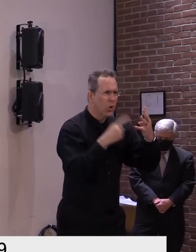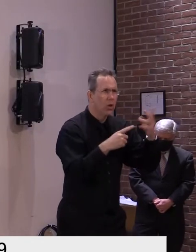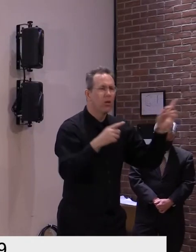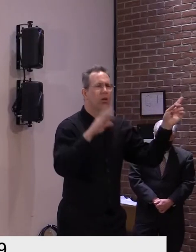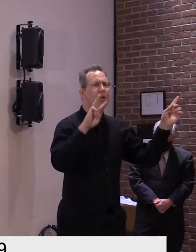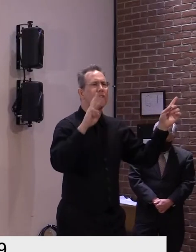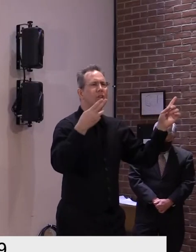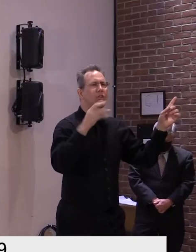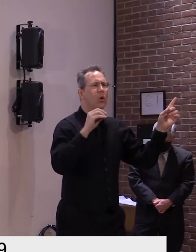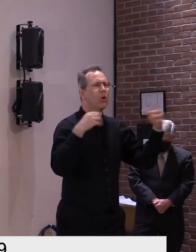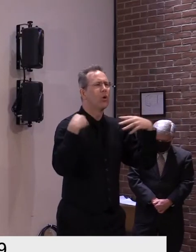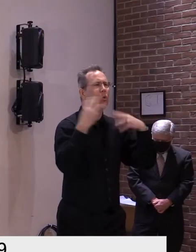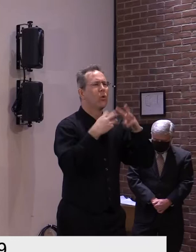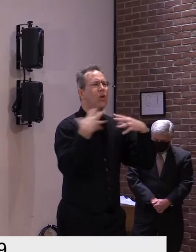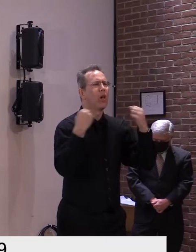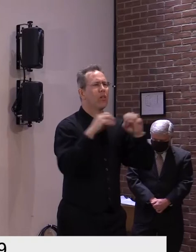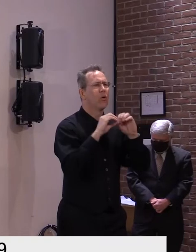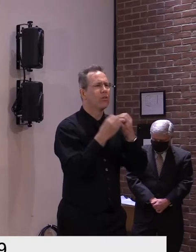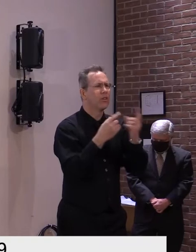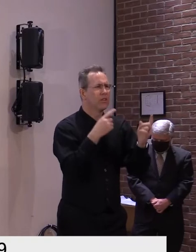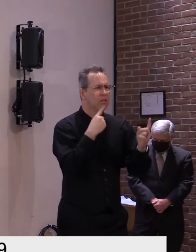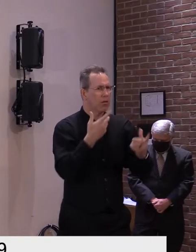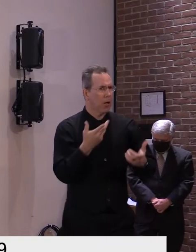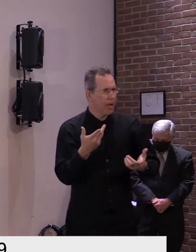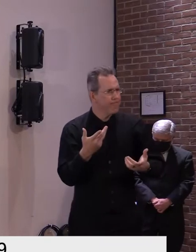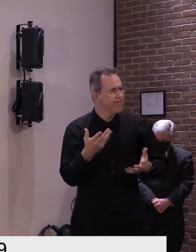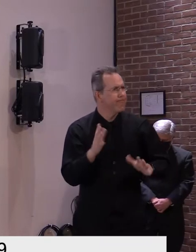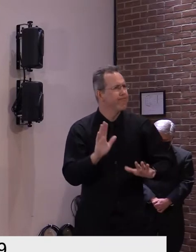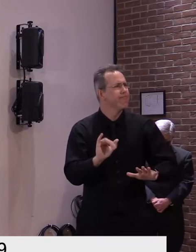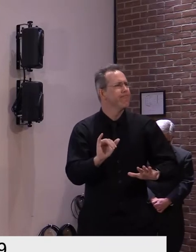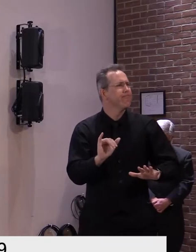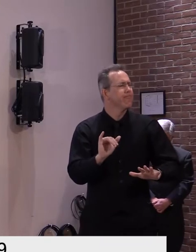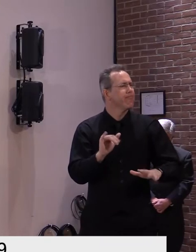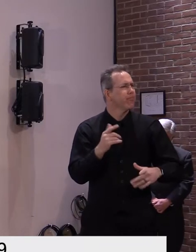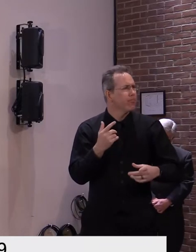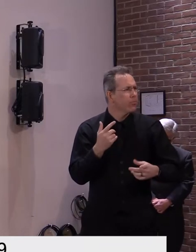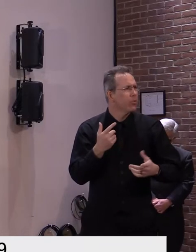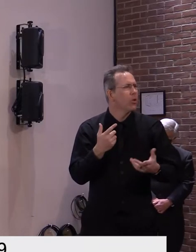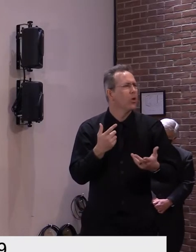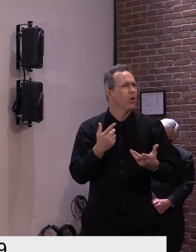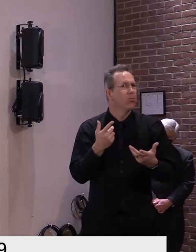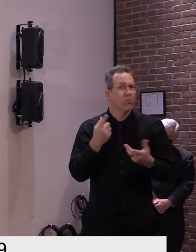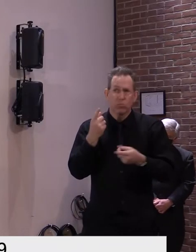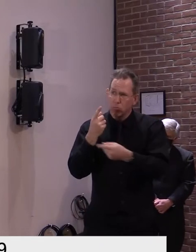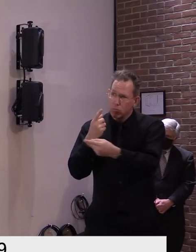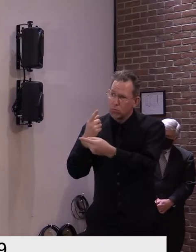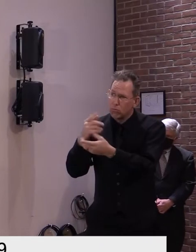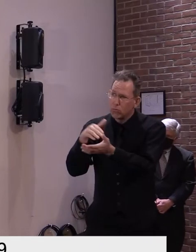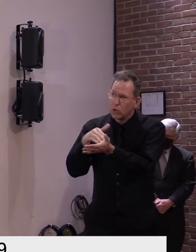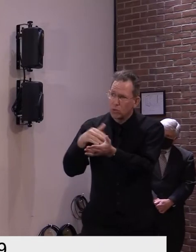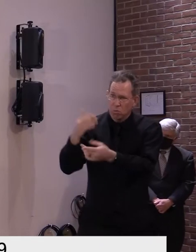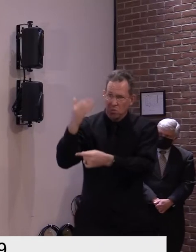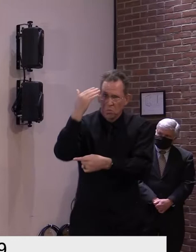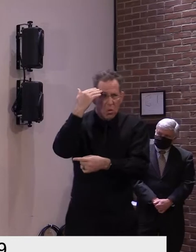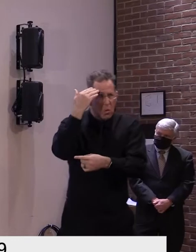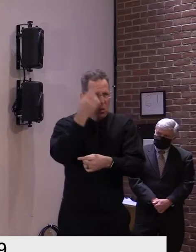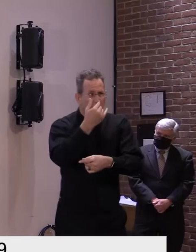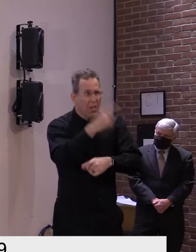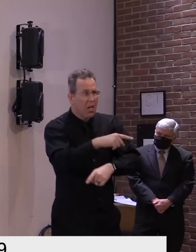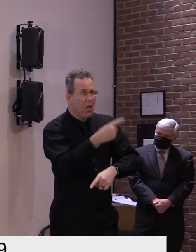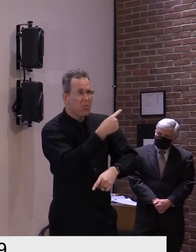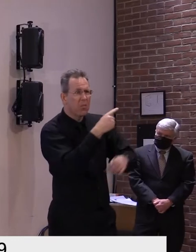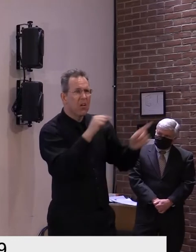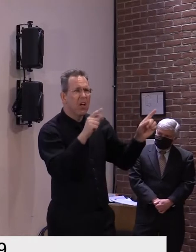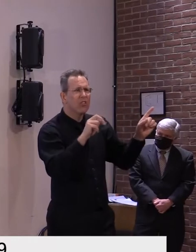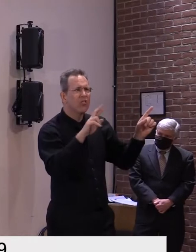this come out, how important it is to kind of describe in detail what's going on so people's confidence in the